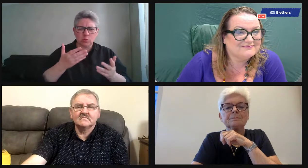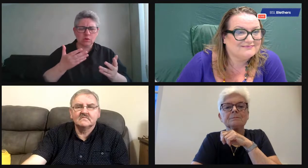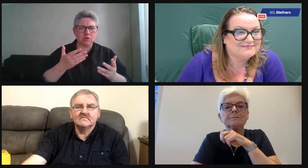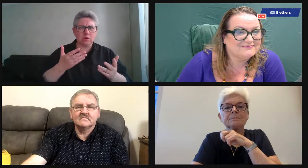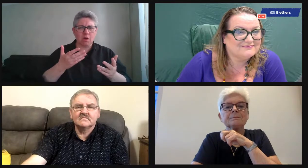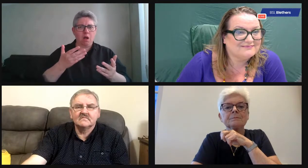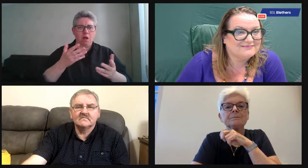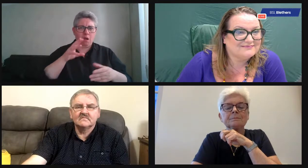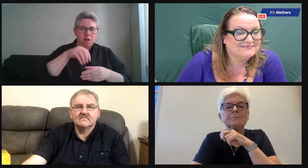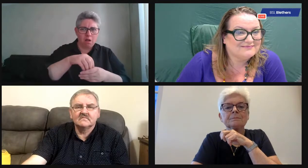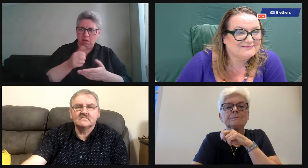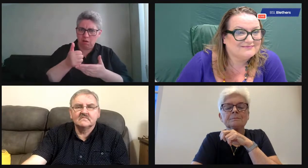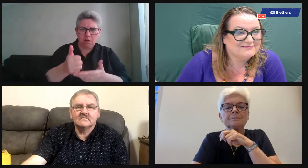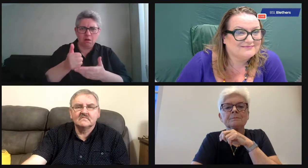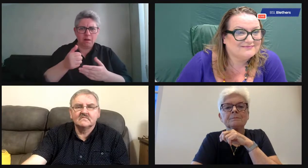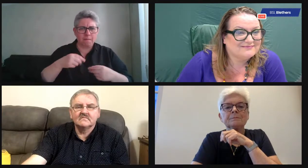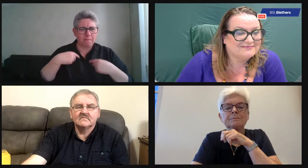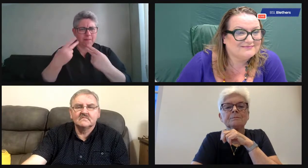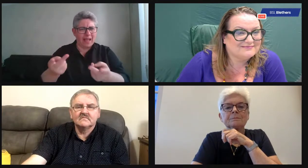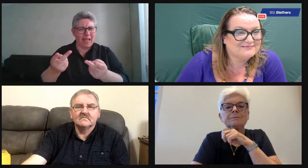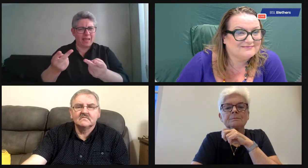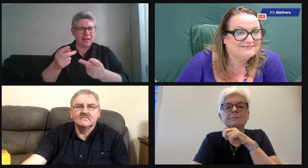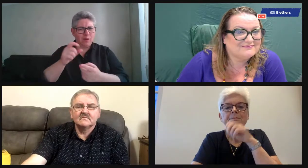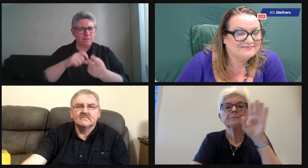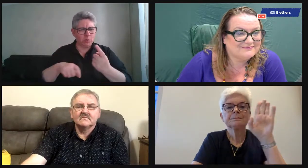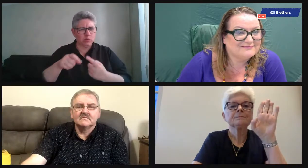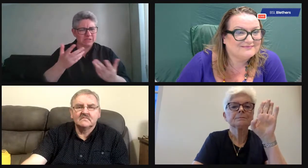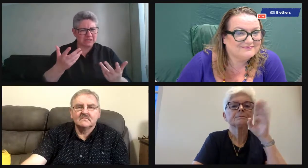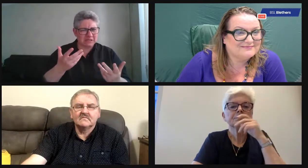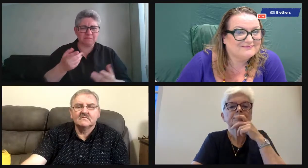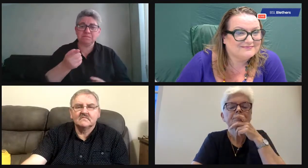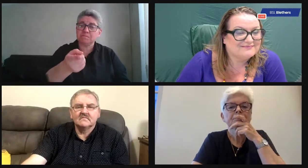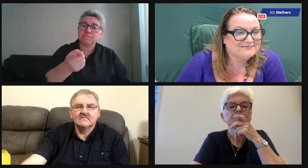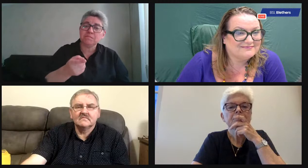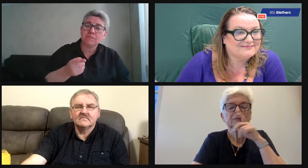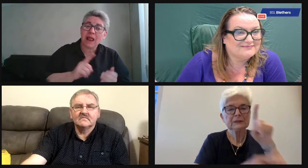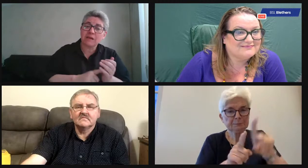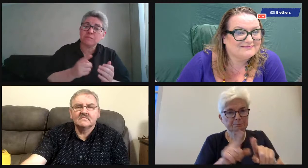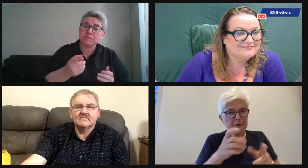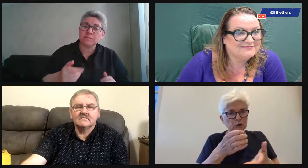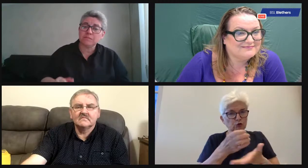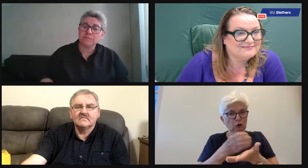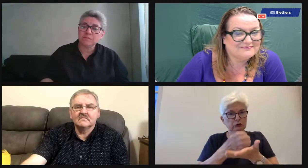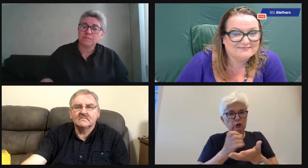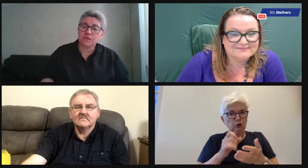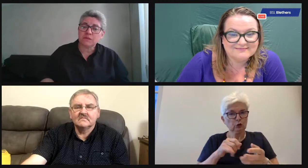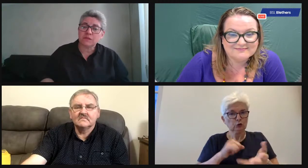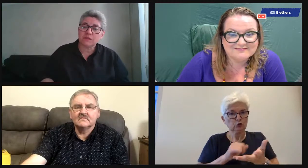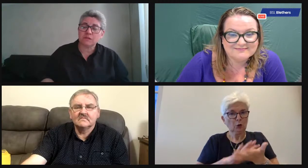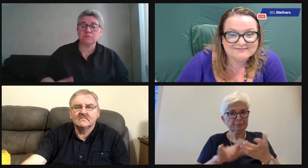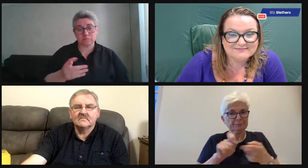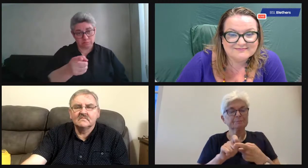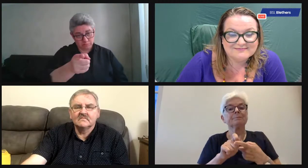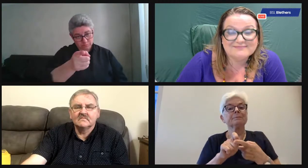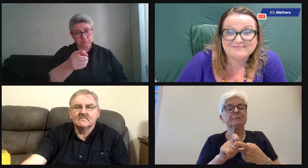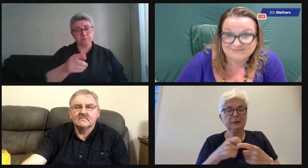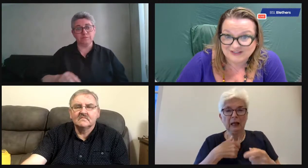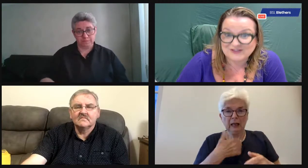people. So, you know, if people volunteer in a kind of soup kitchen or something, it's a way of kind of paying back, isn't it? Yeah,